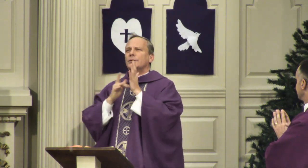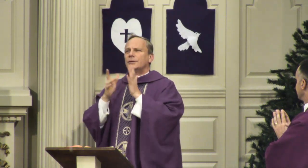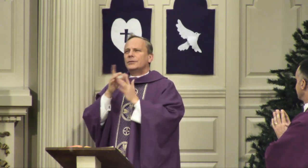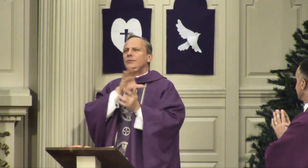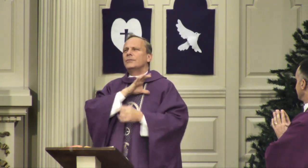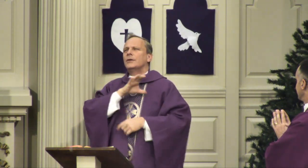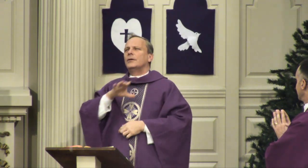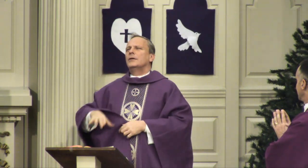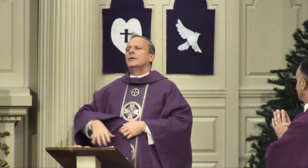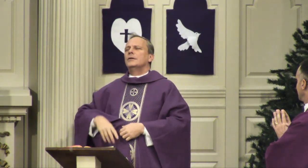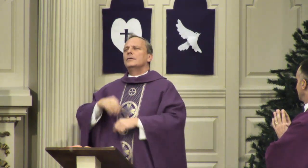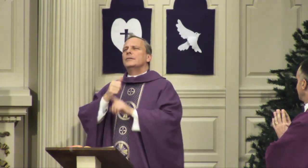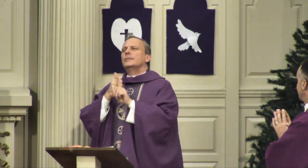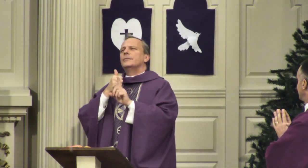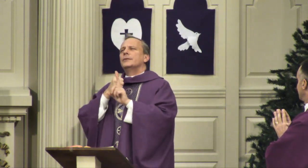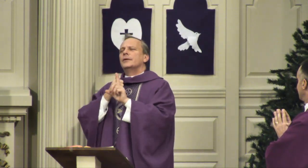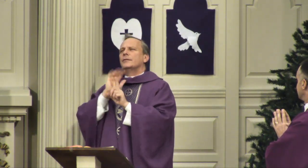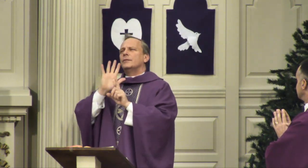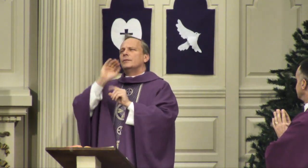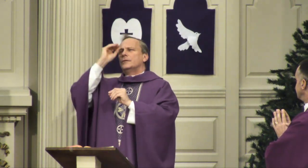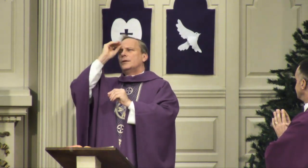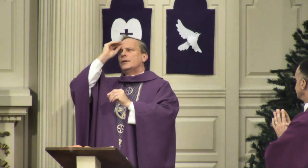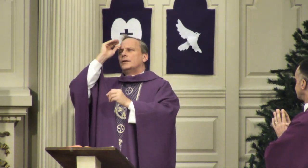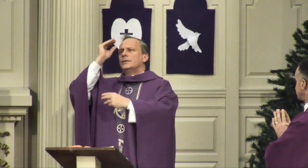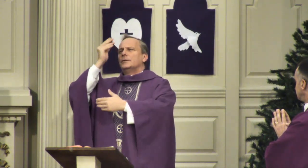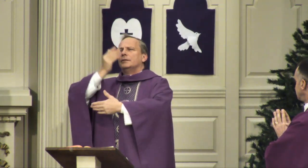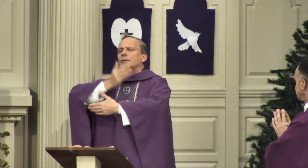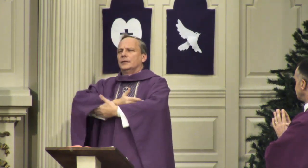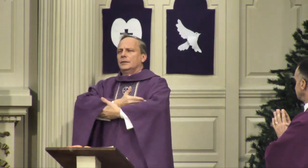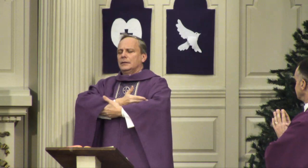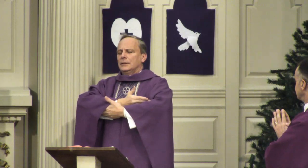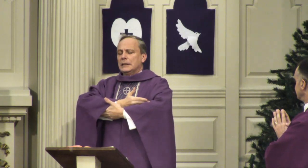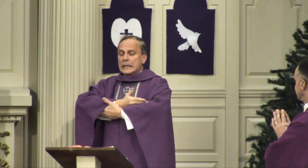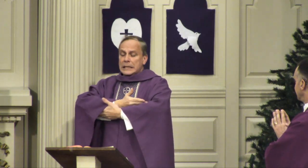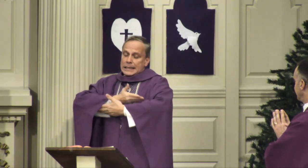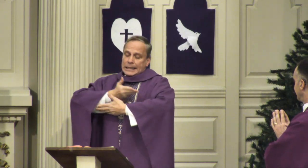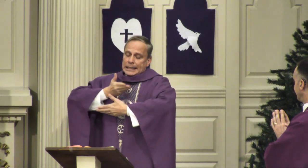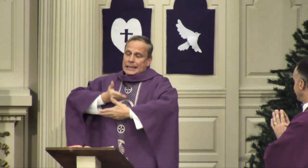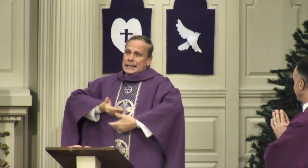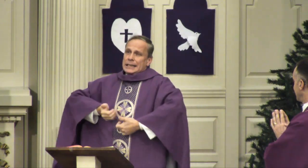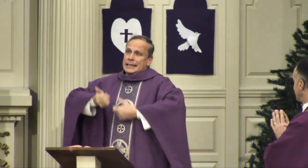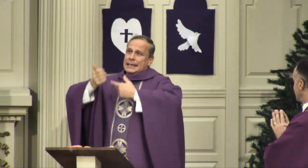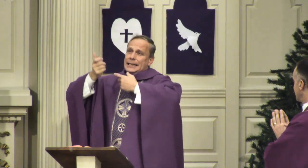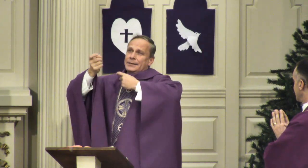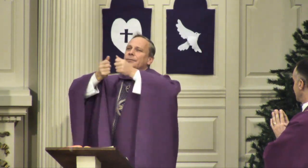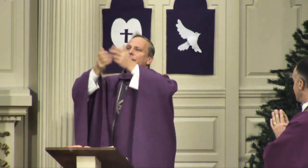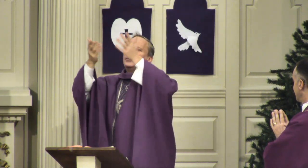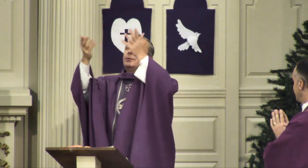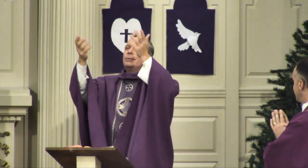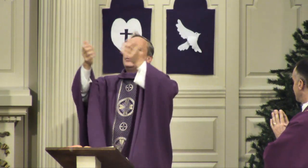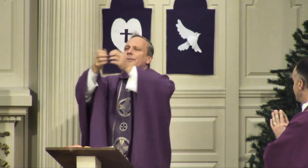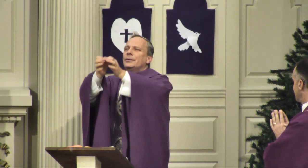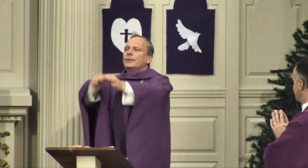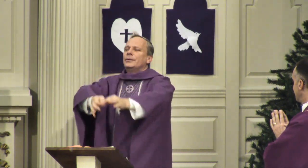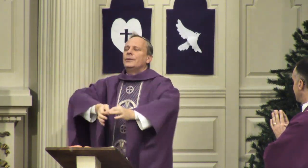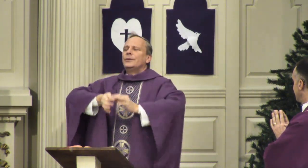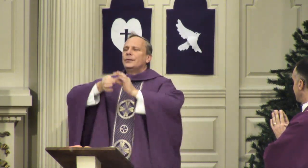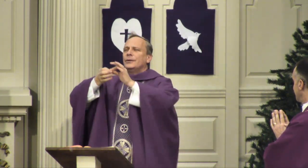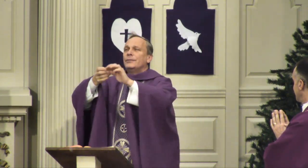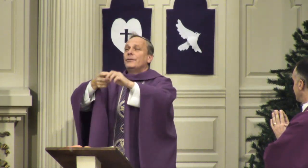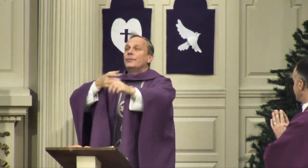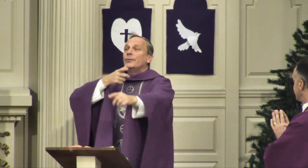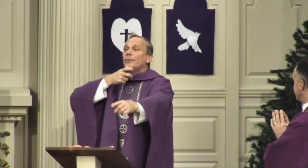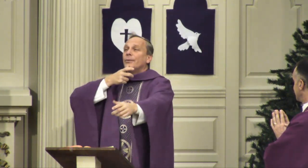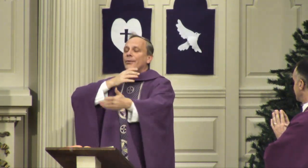Through our Lord Jesus Christ, your Son, who lives and reigns with you in the